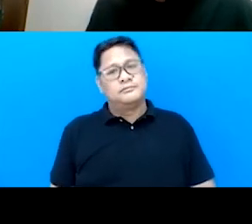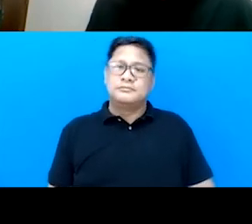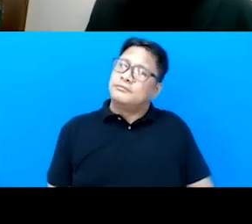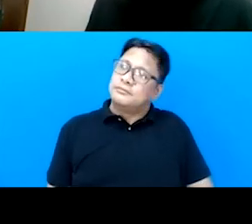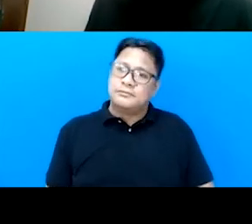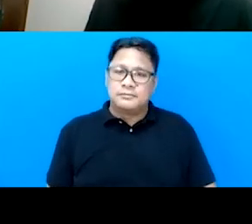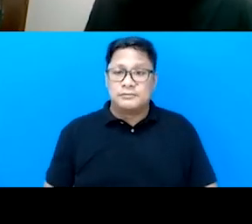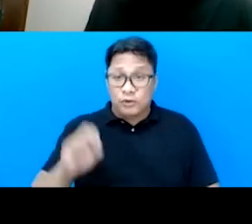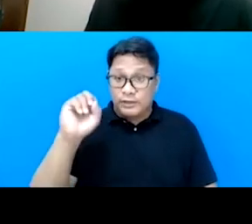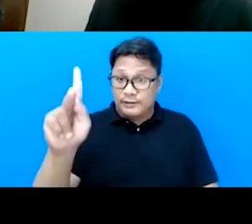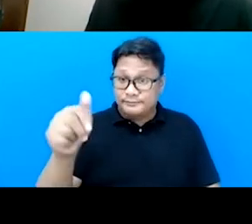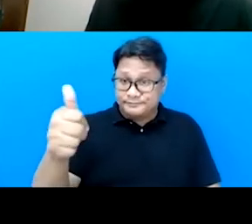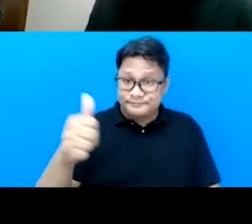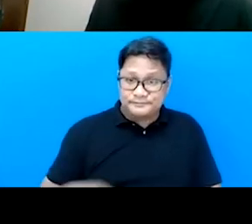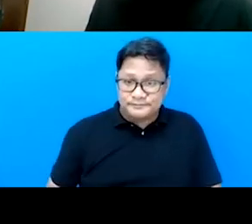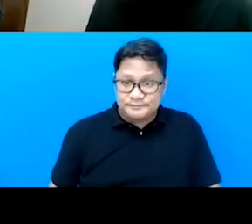Okay.